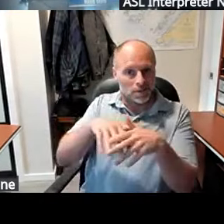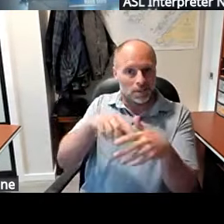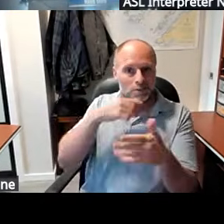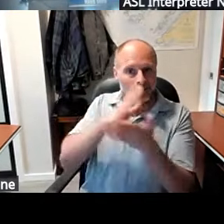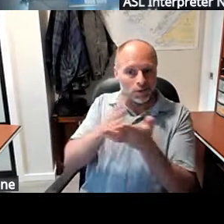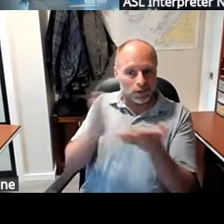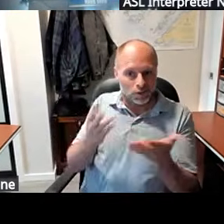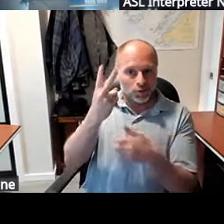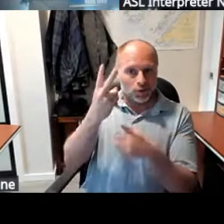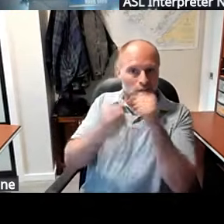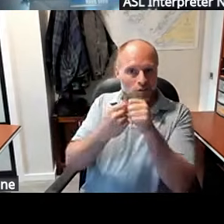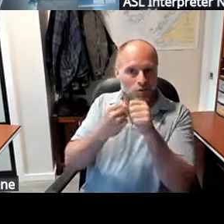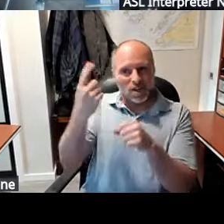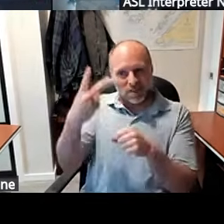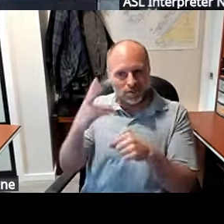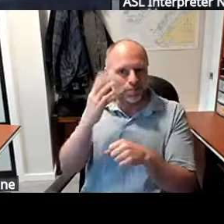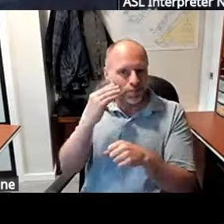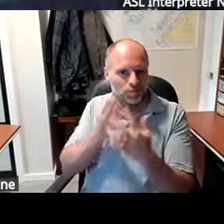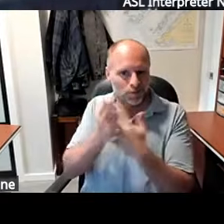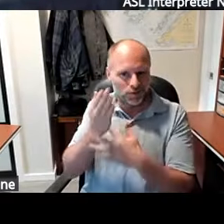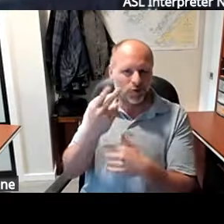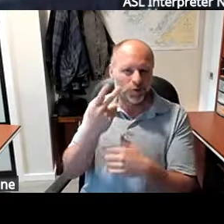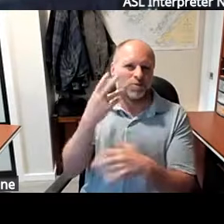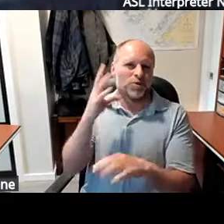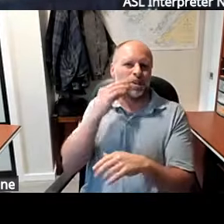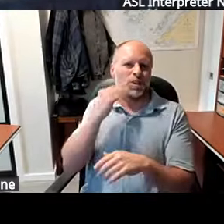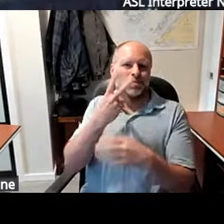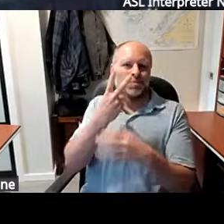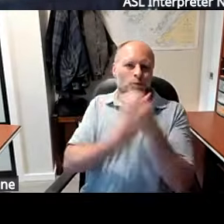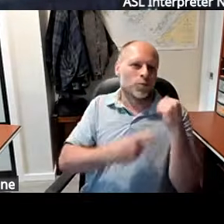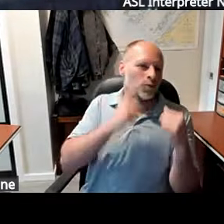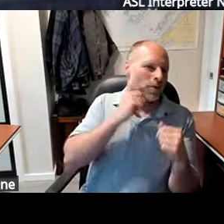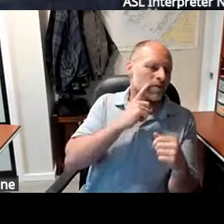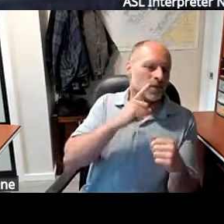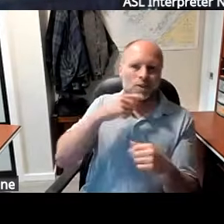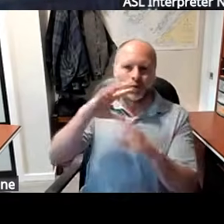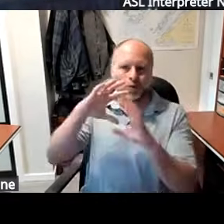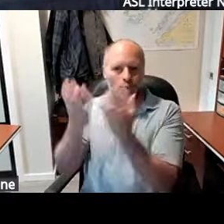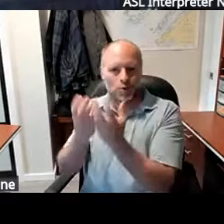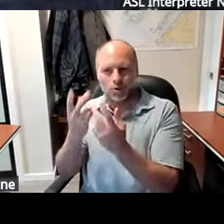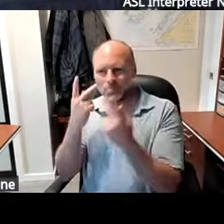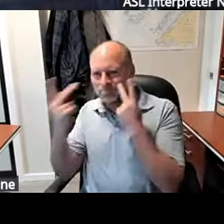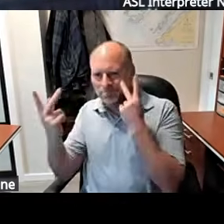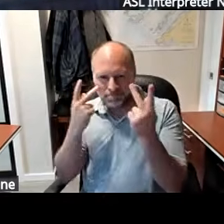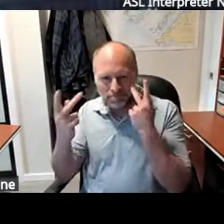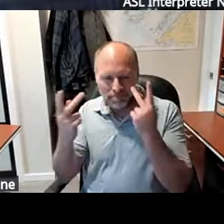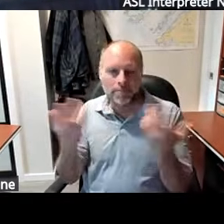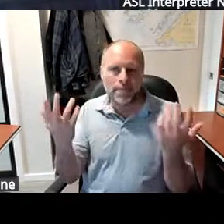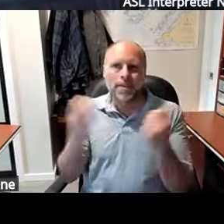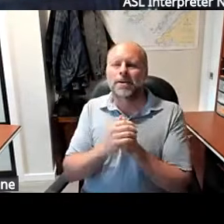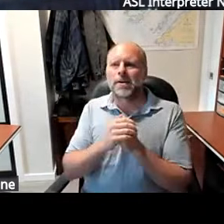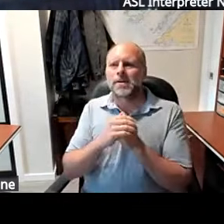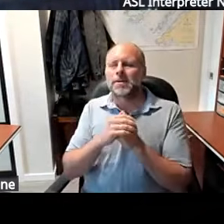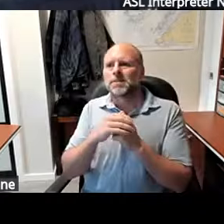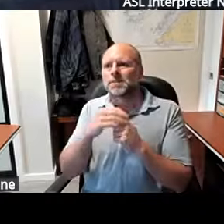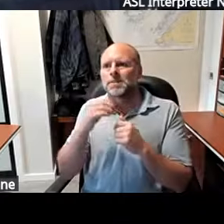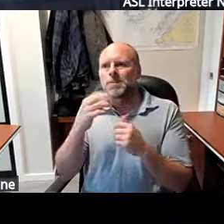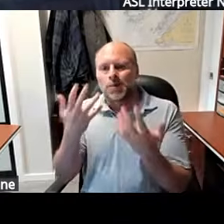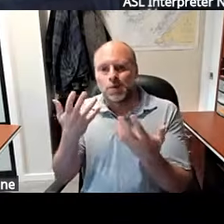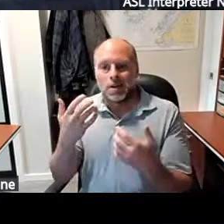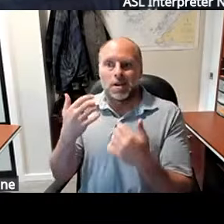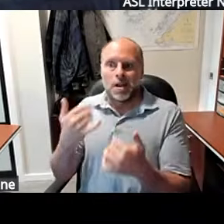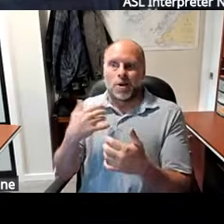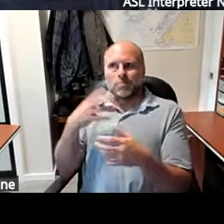to BCSD actually. And now that I've been living here for the past